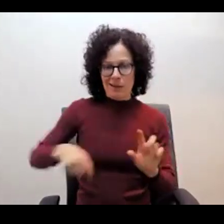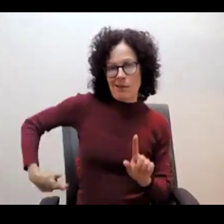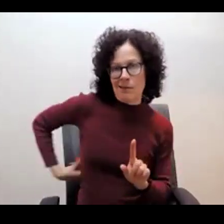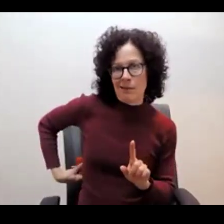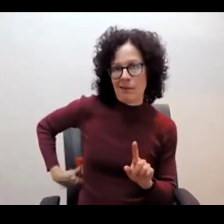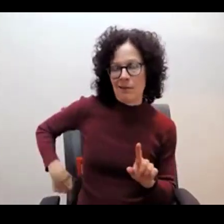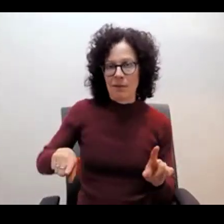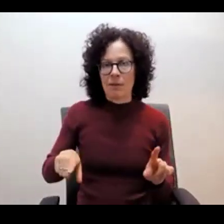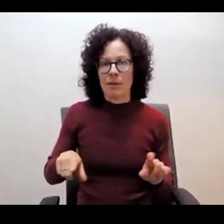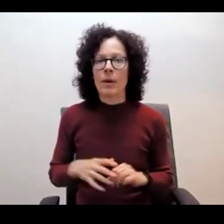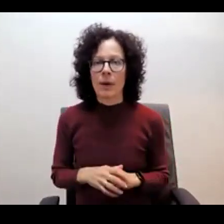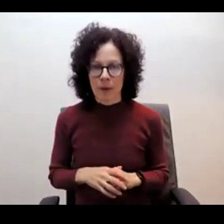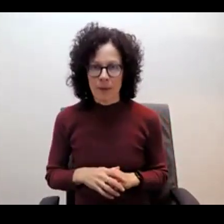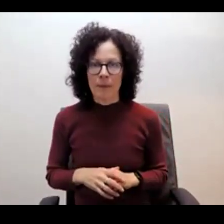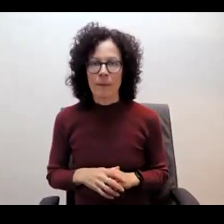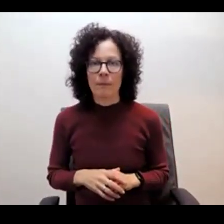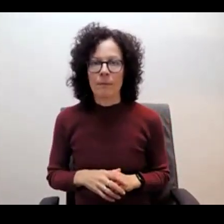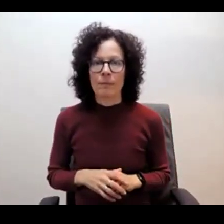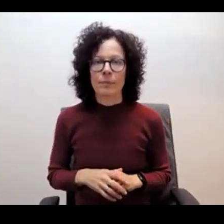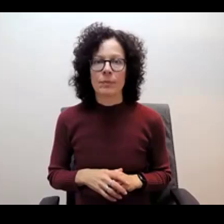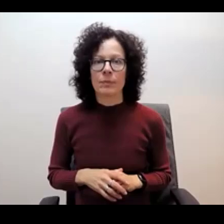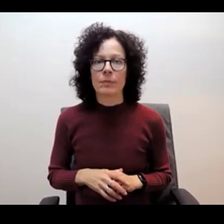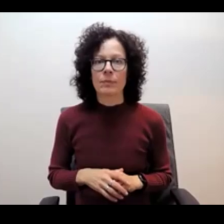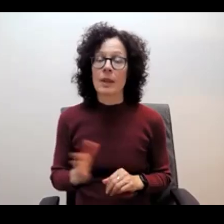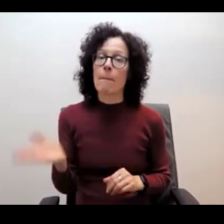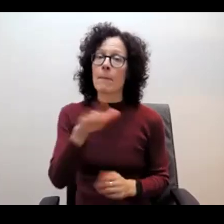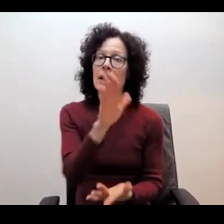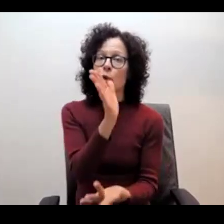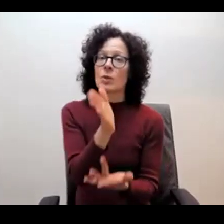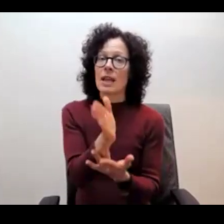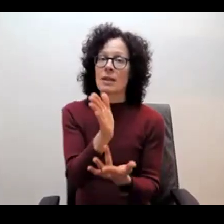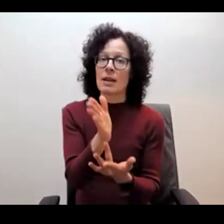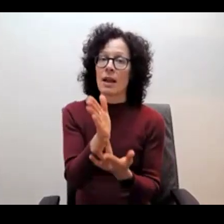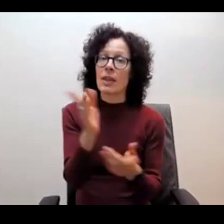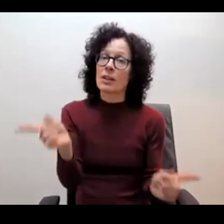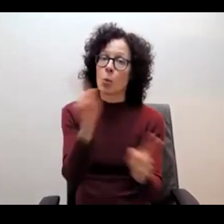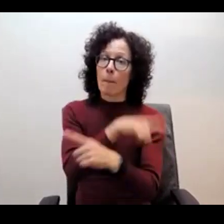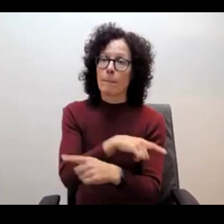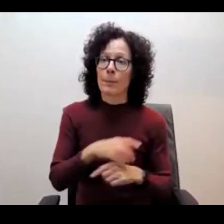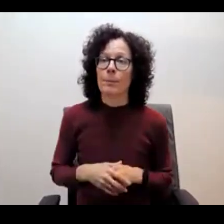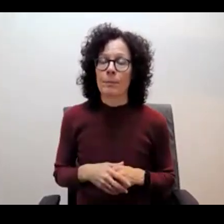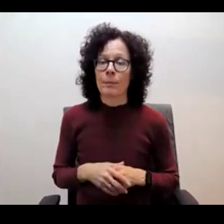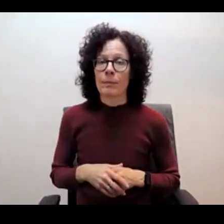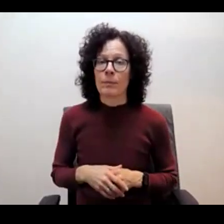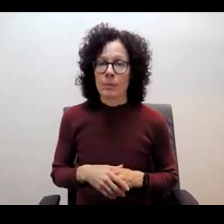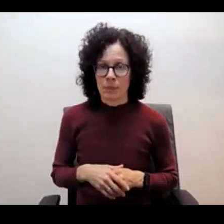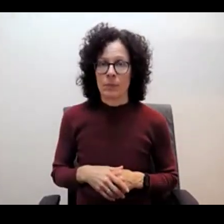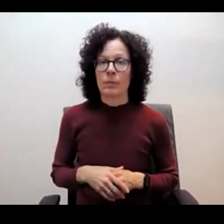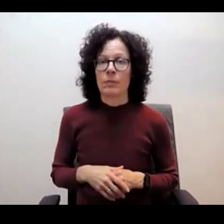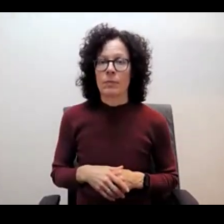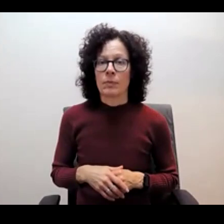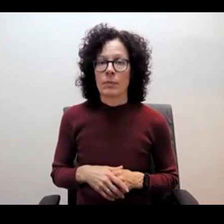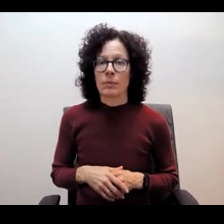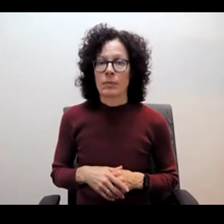Let's come back up to center and then change. Other hand on the back.